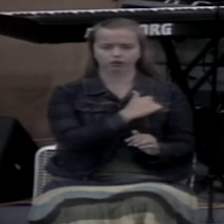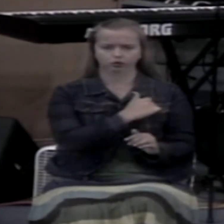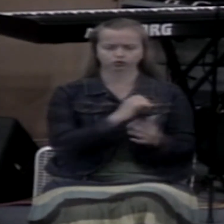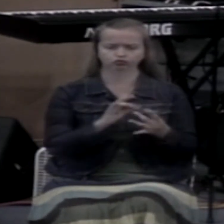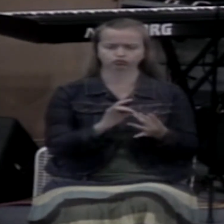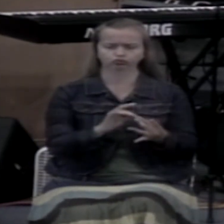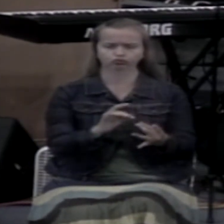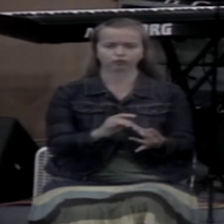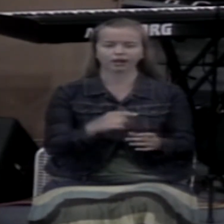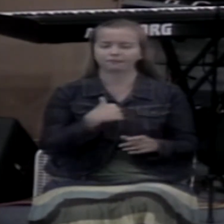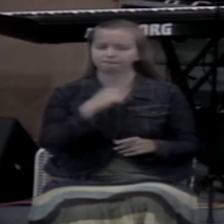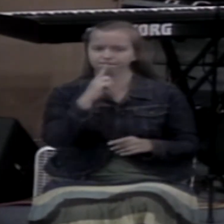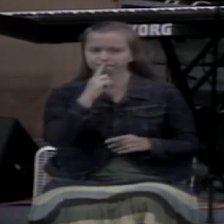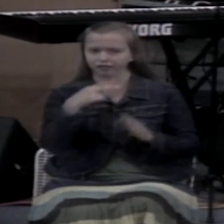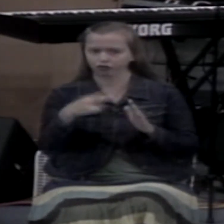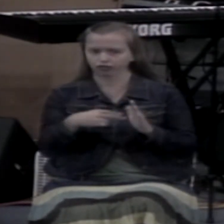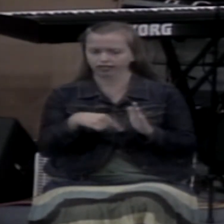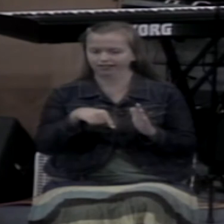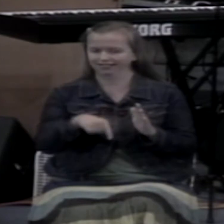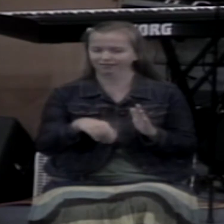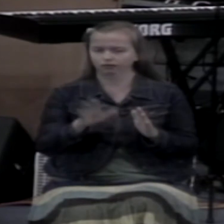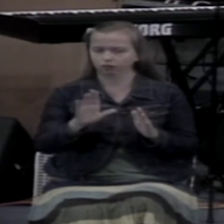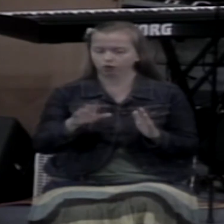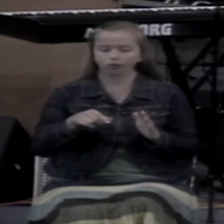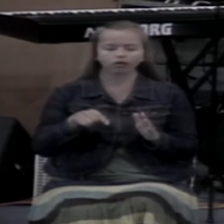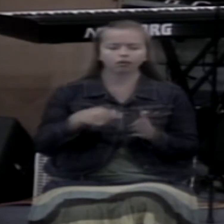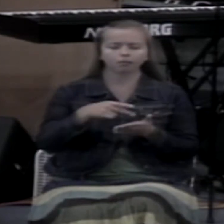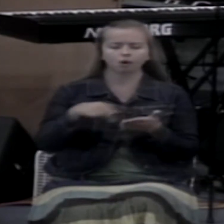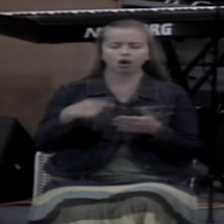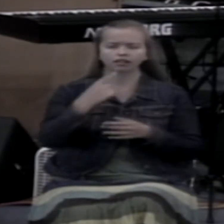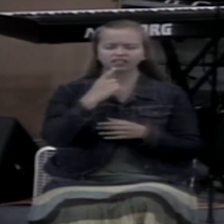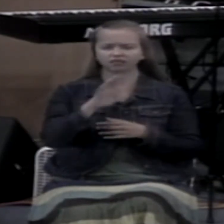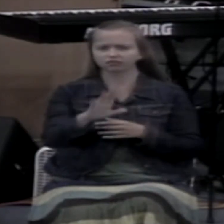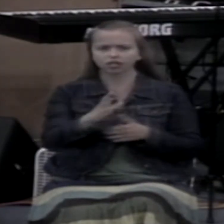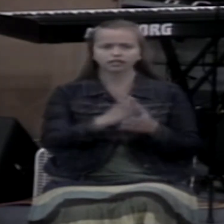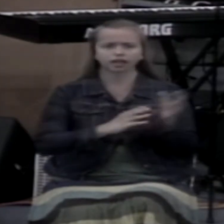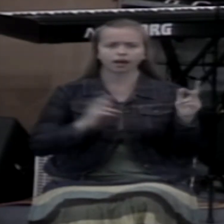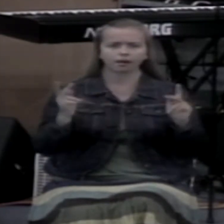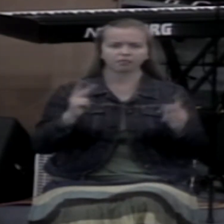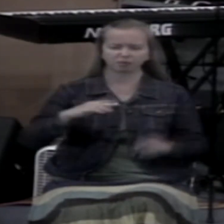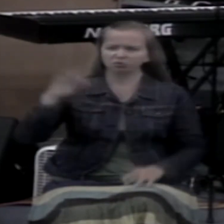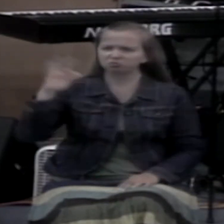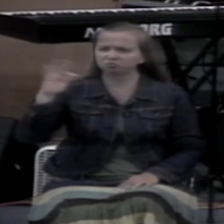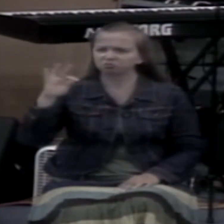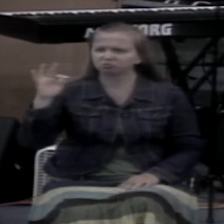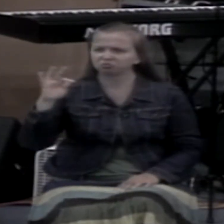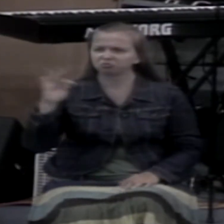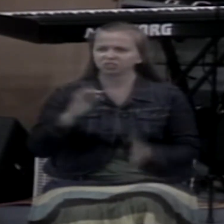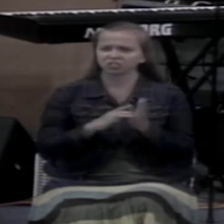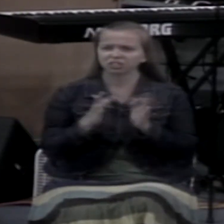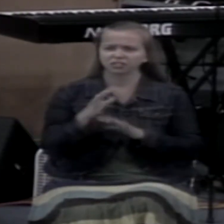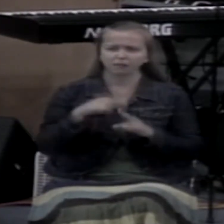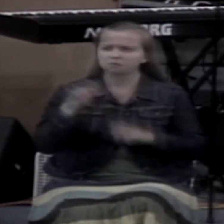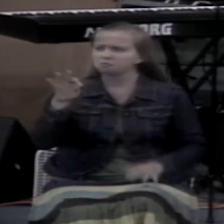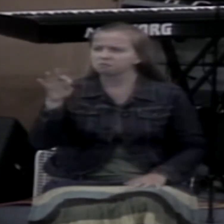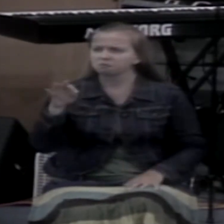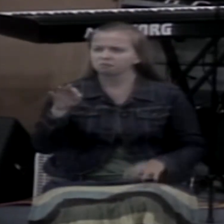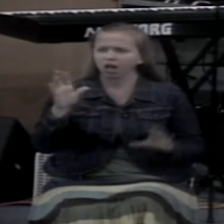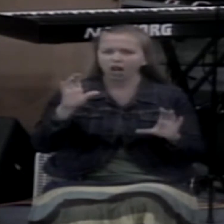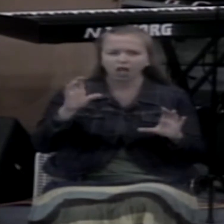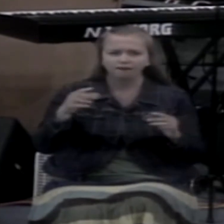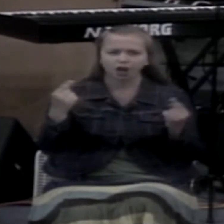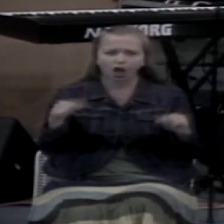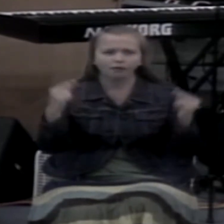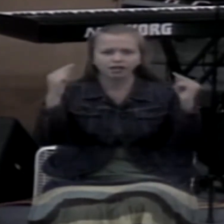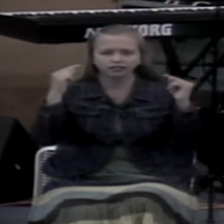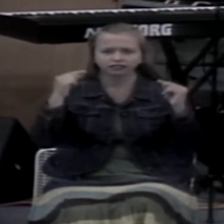reading, but he said some people preach Christ for contention's sake. In other words, when you have the truth